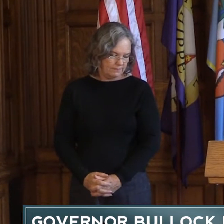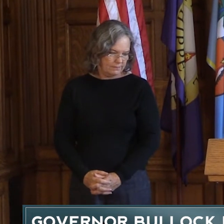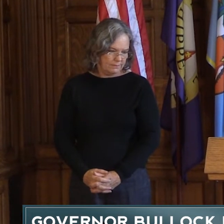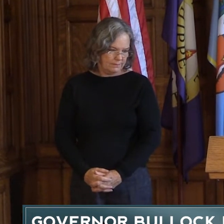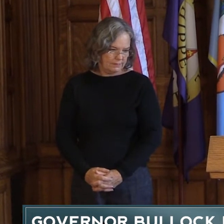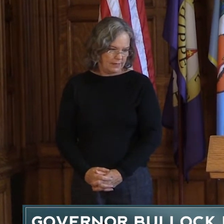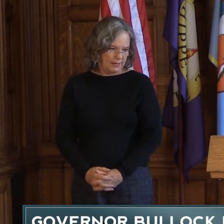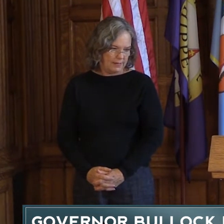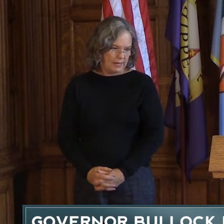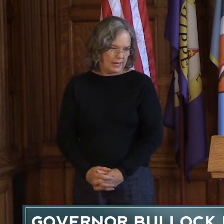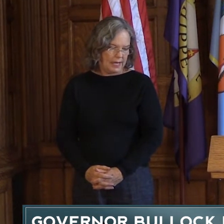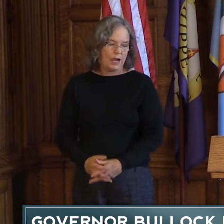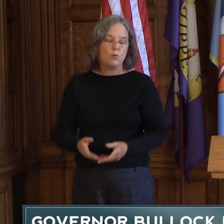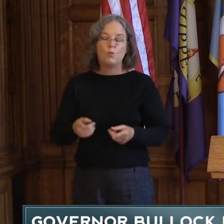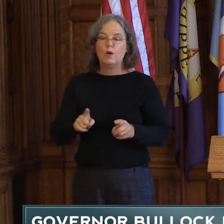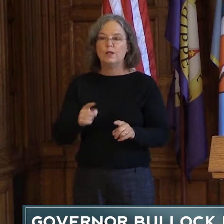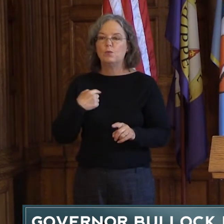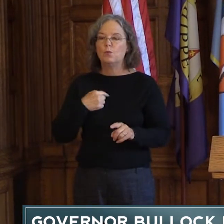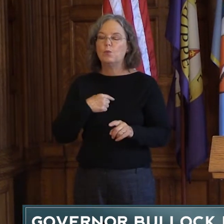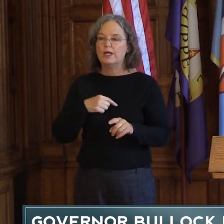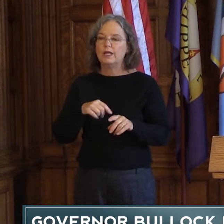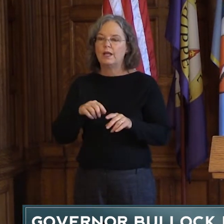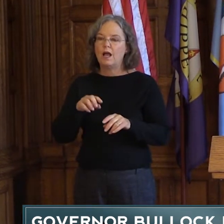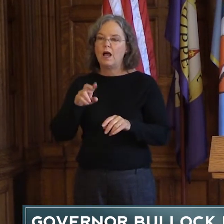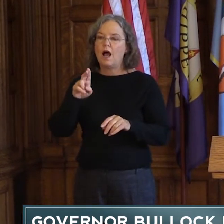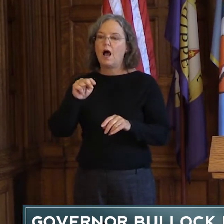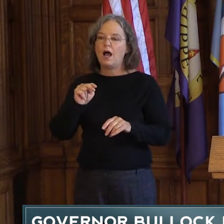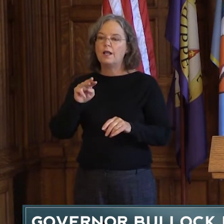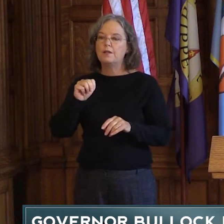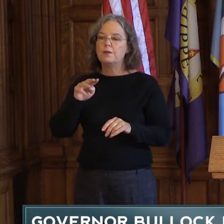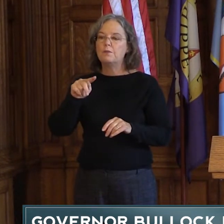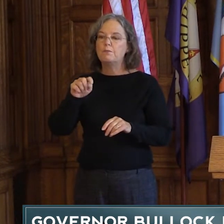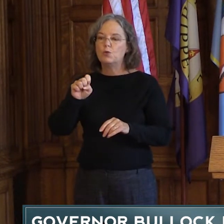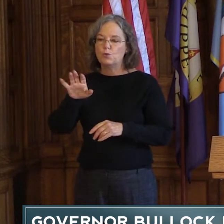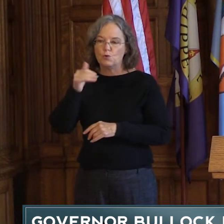that you've been called on to ask your question.